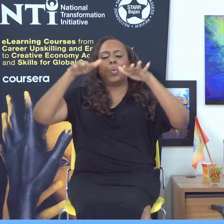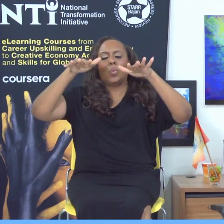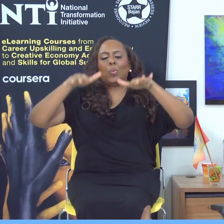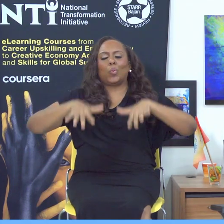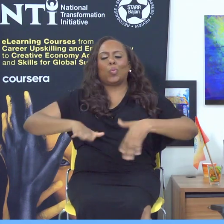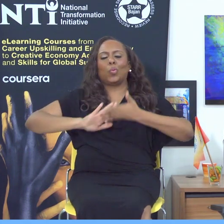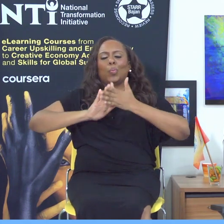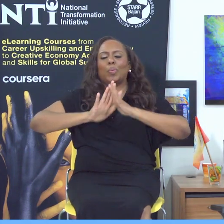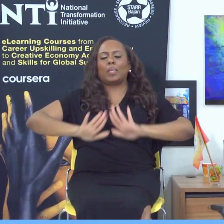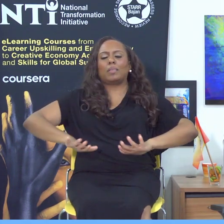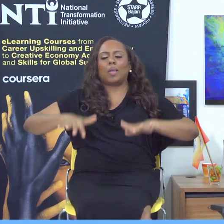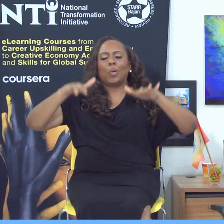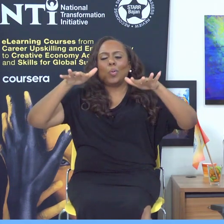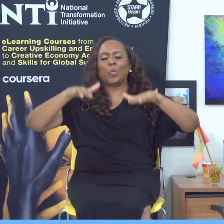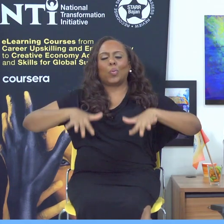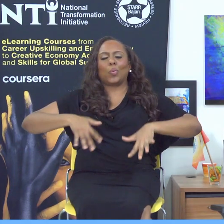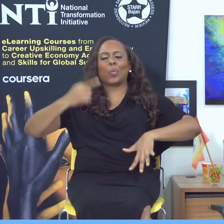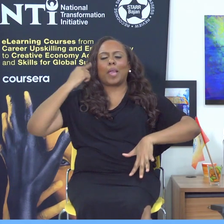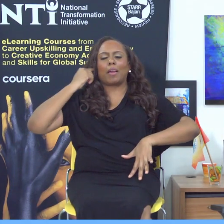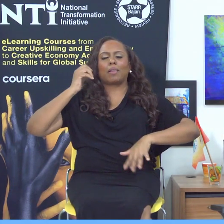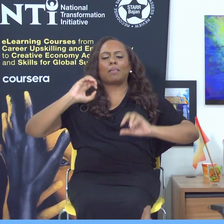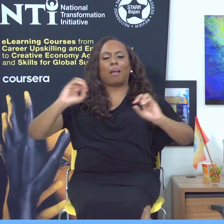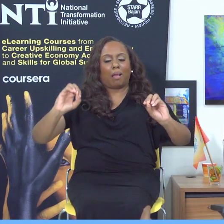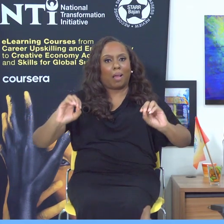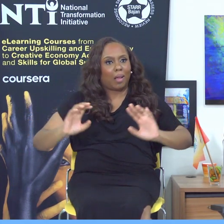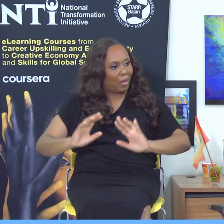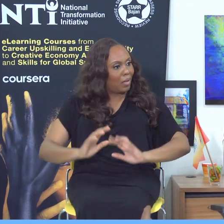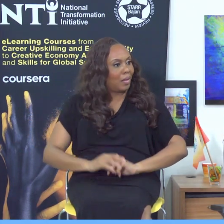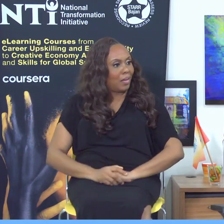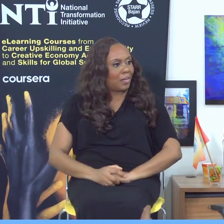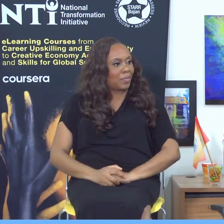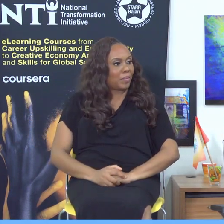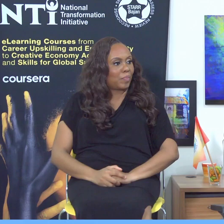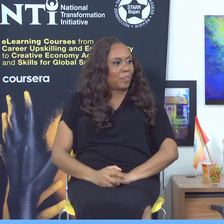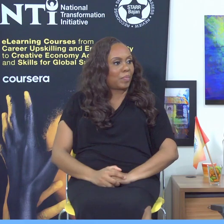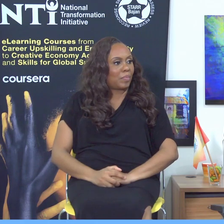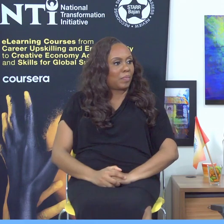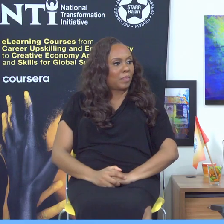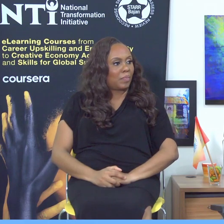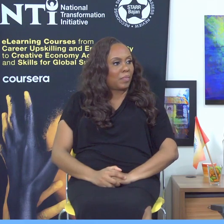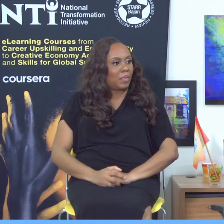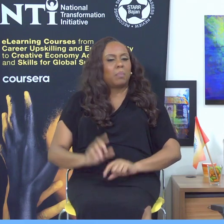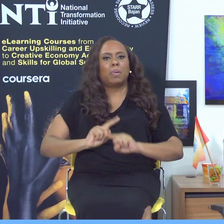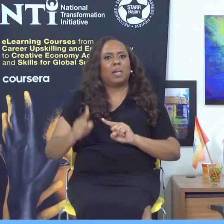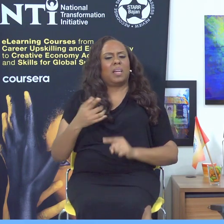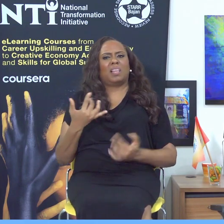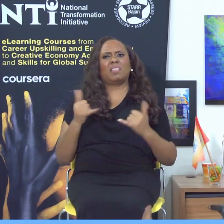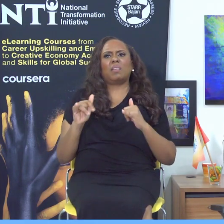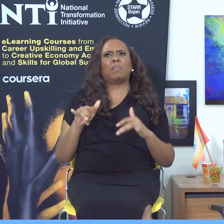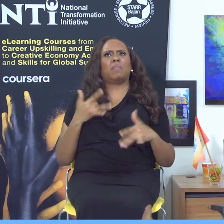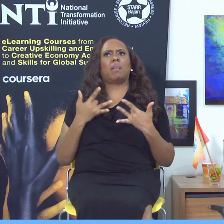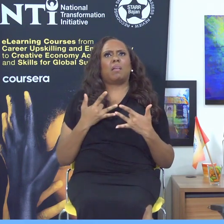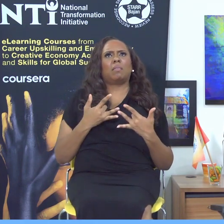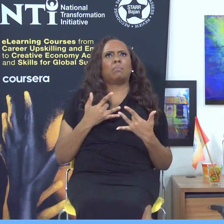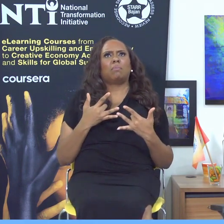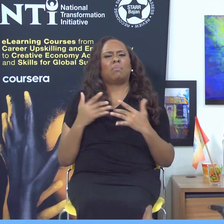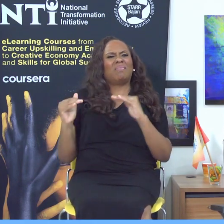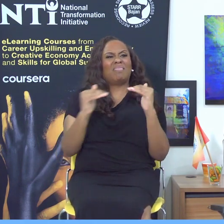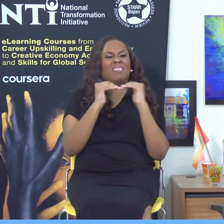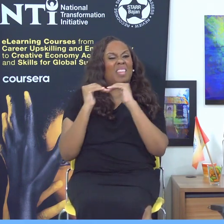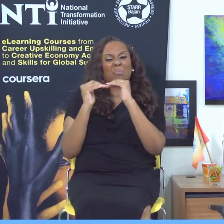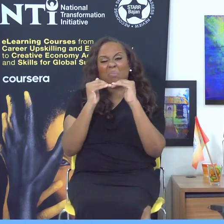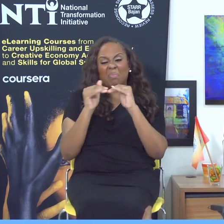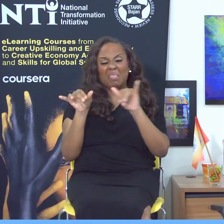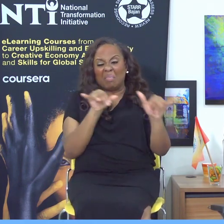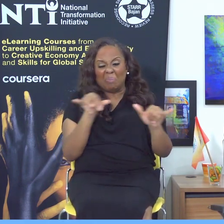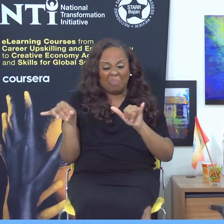But in general, you know, we just in the same, right? But the difference in